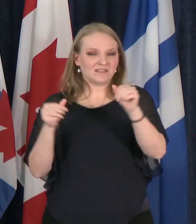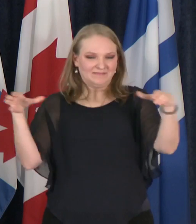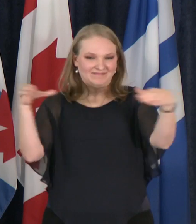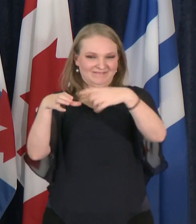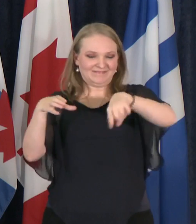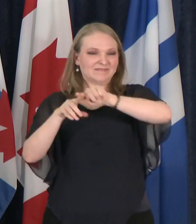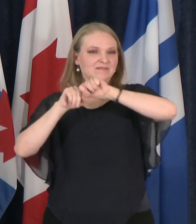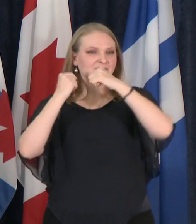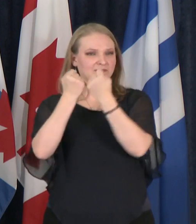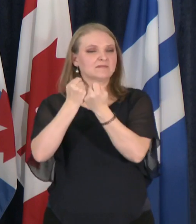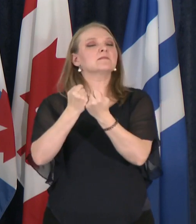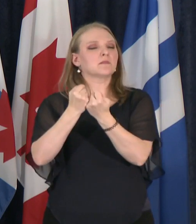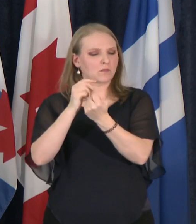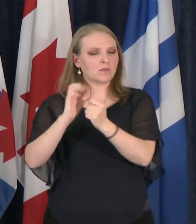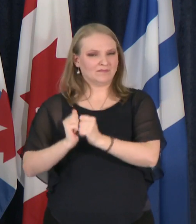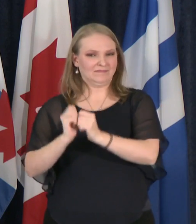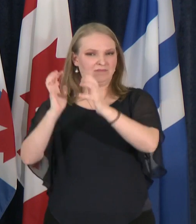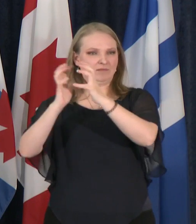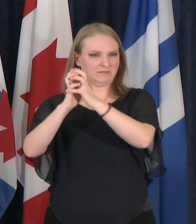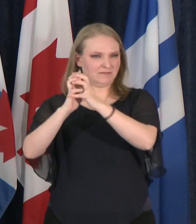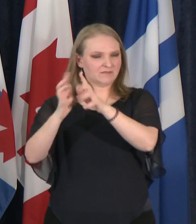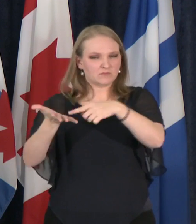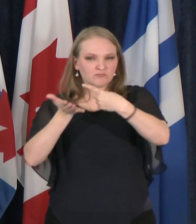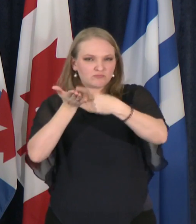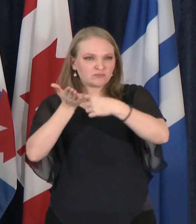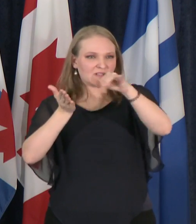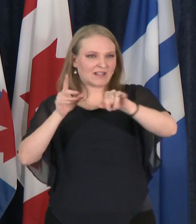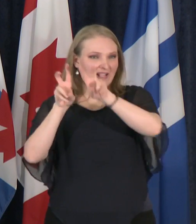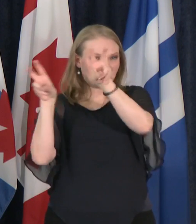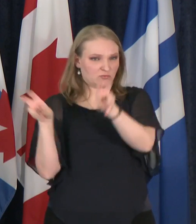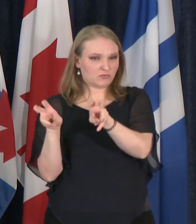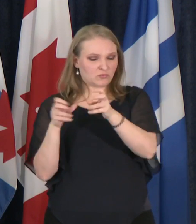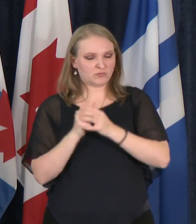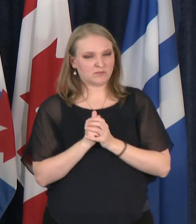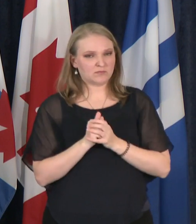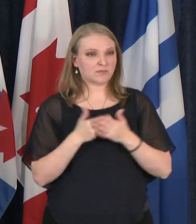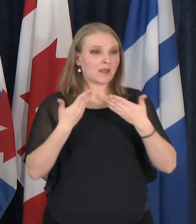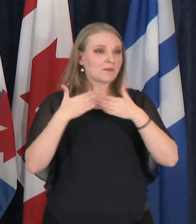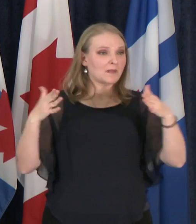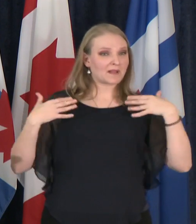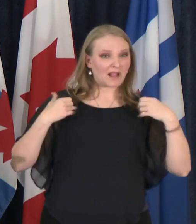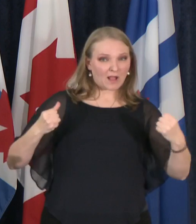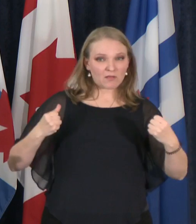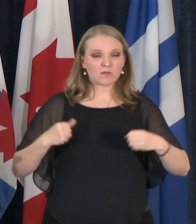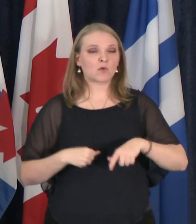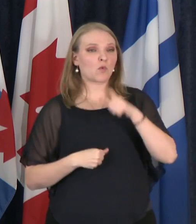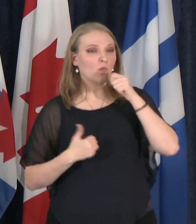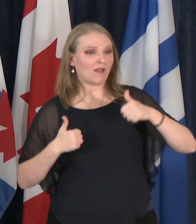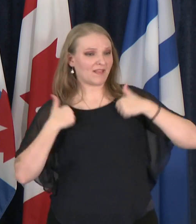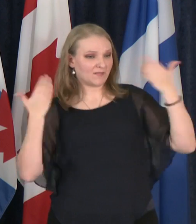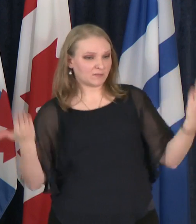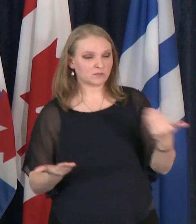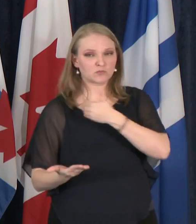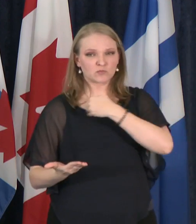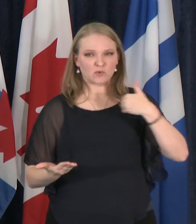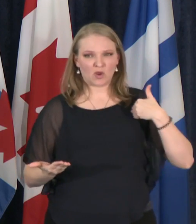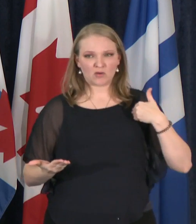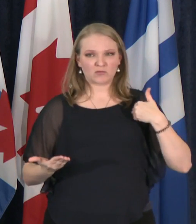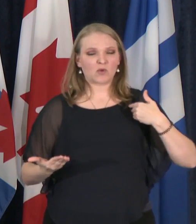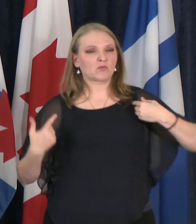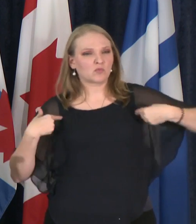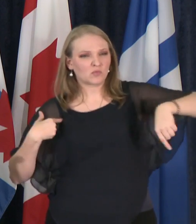We in public health, along with our residents, we all have a role to play